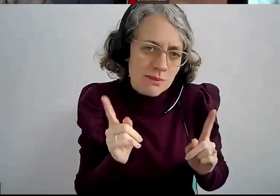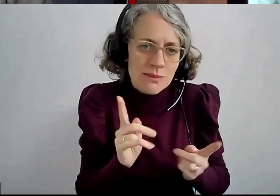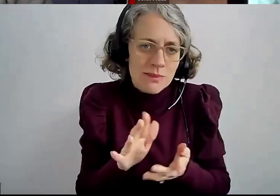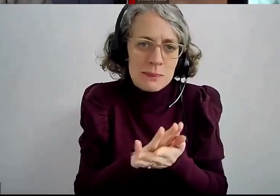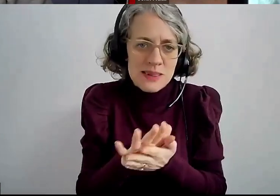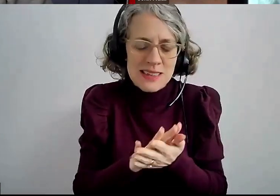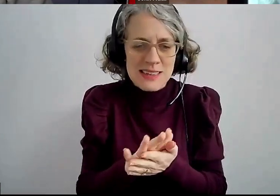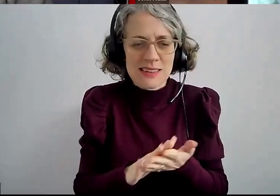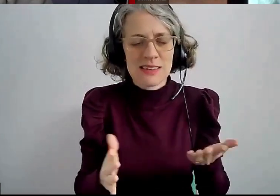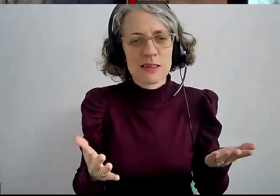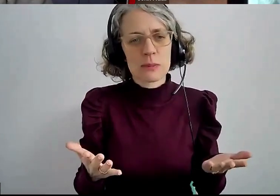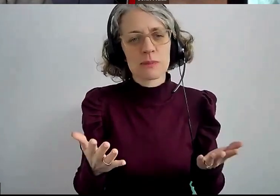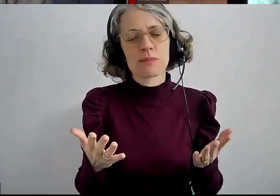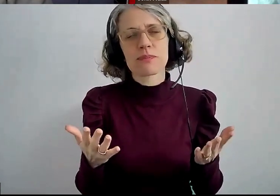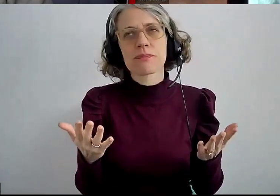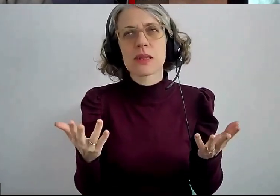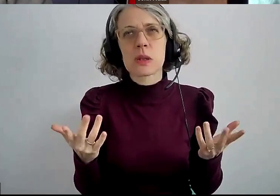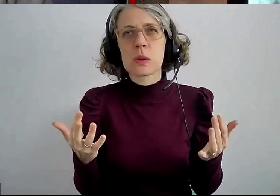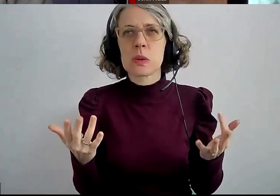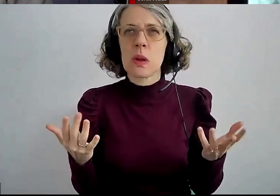It's got a sense of